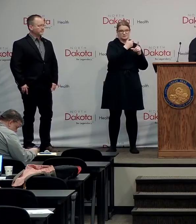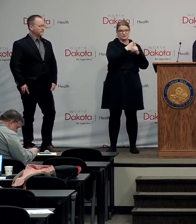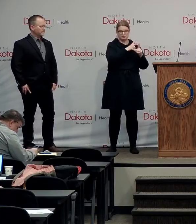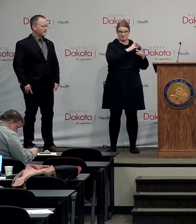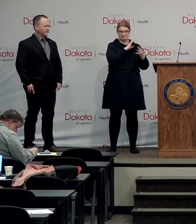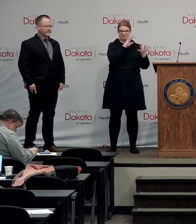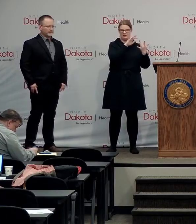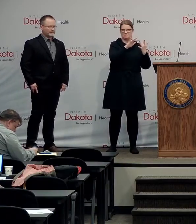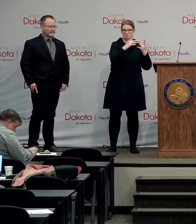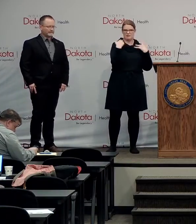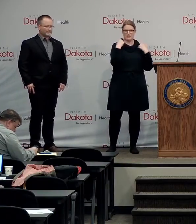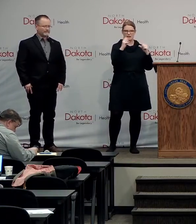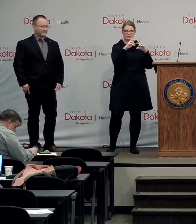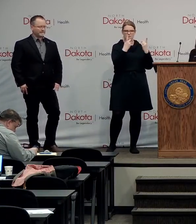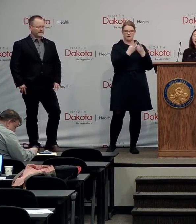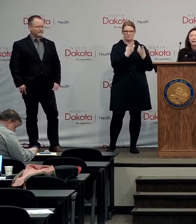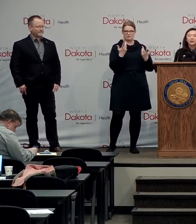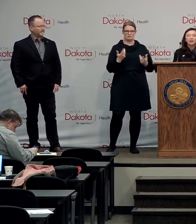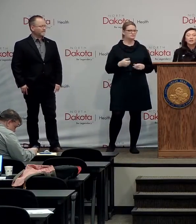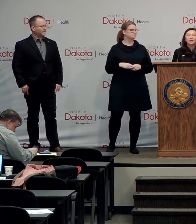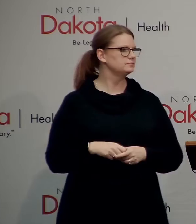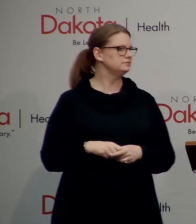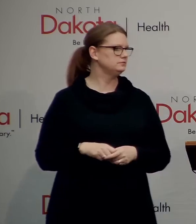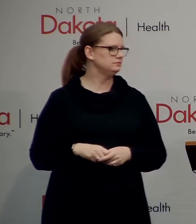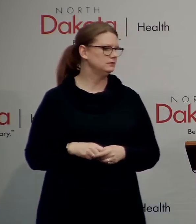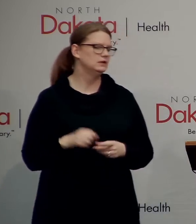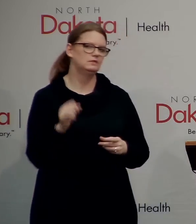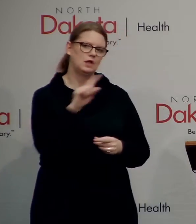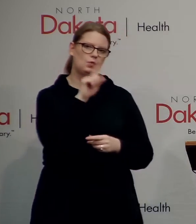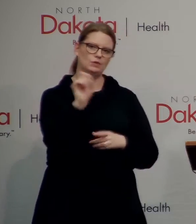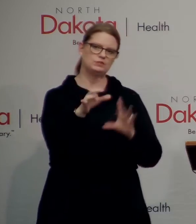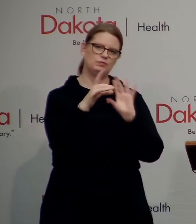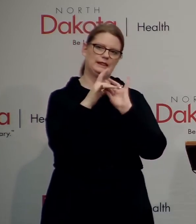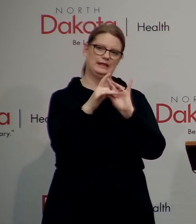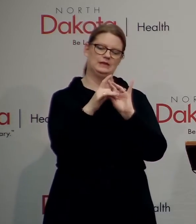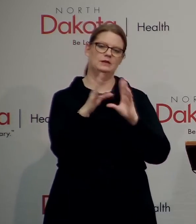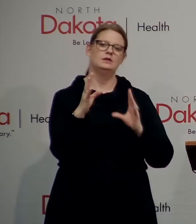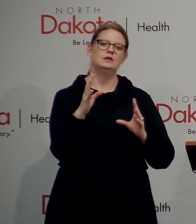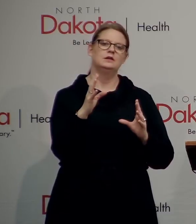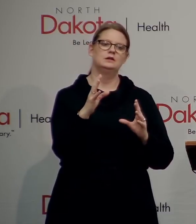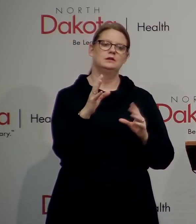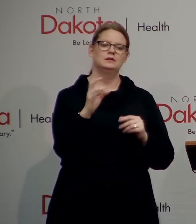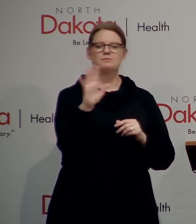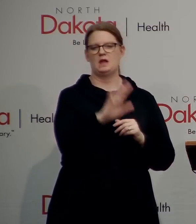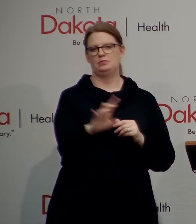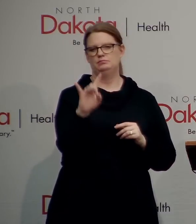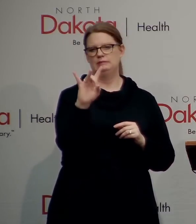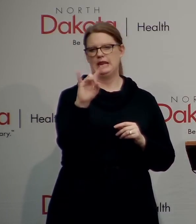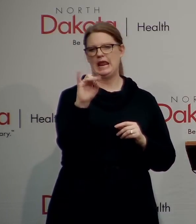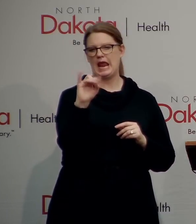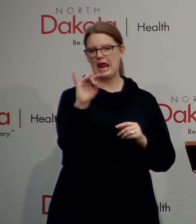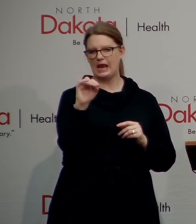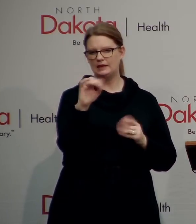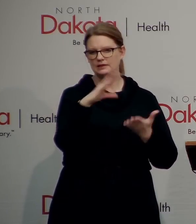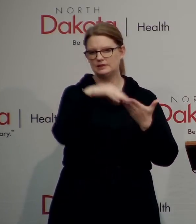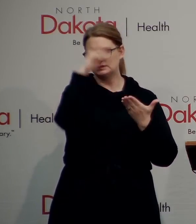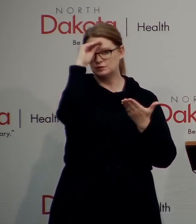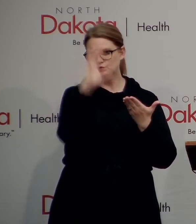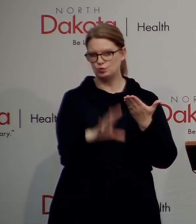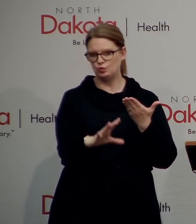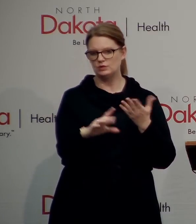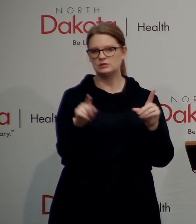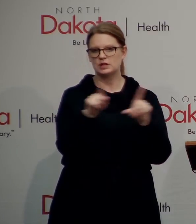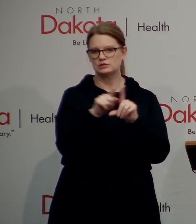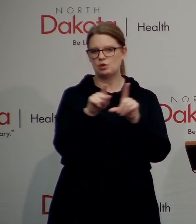health department been giving to them? So the question was about 80 individuals,